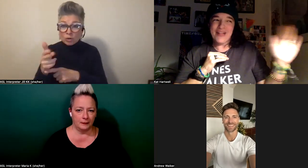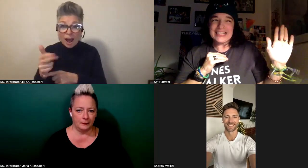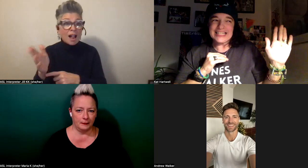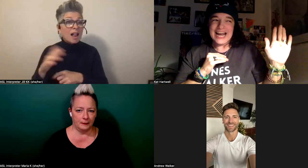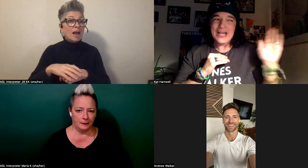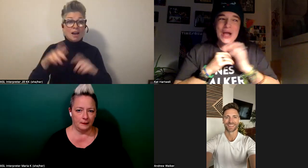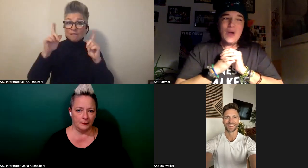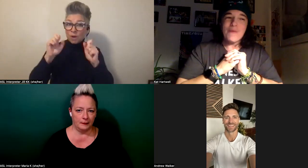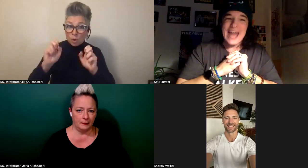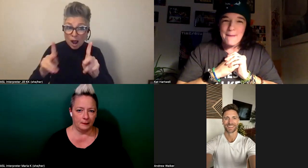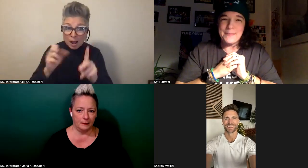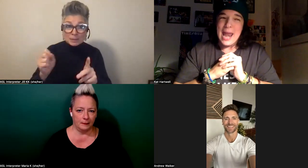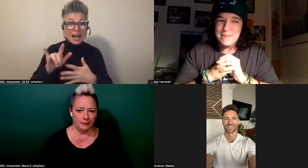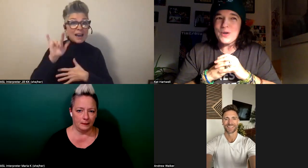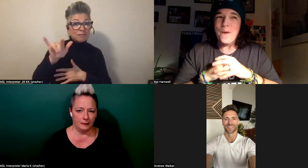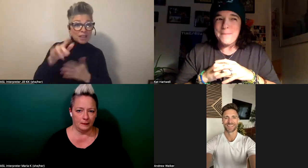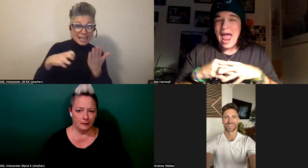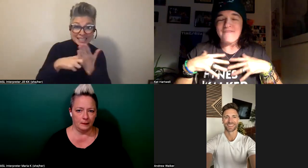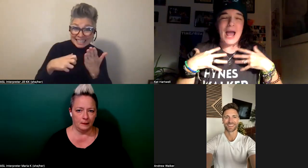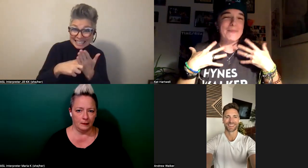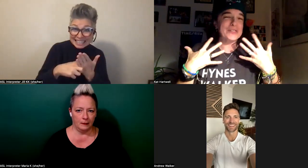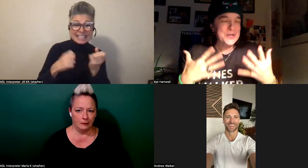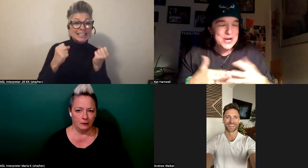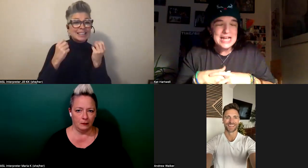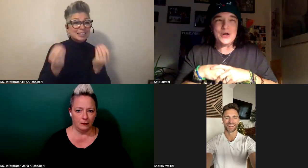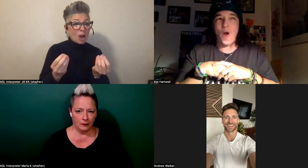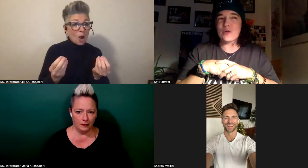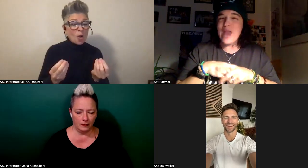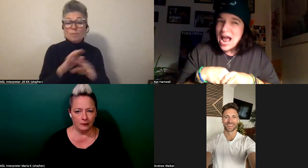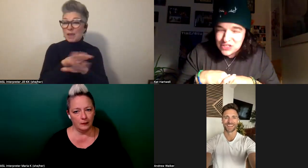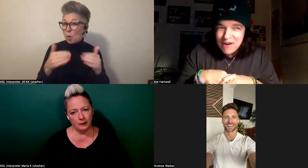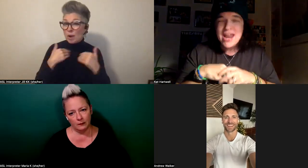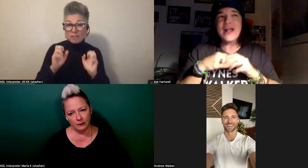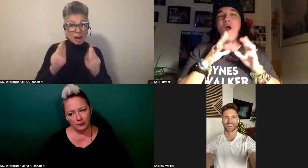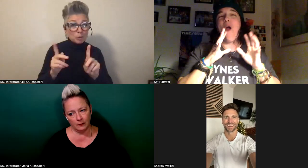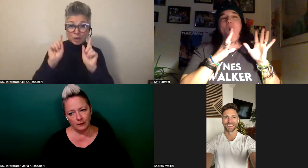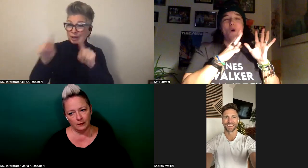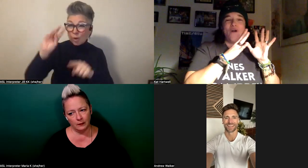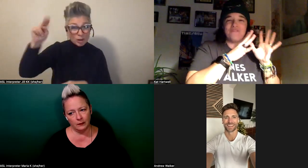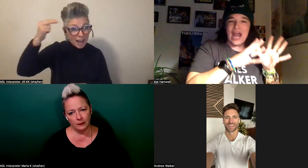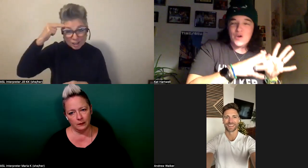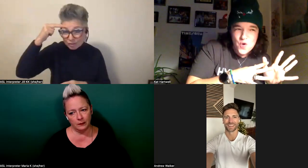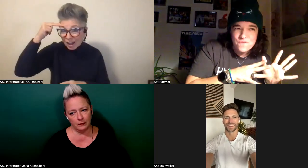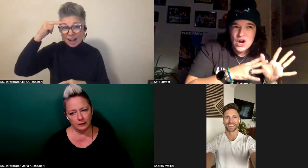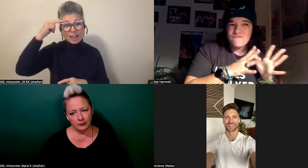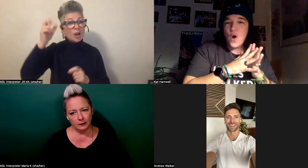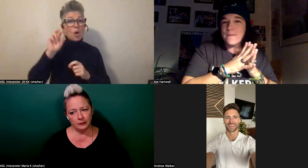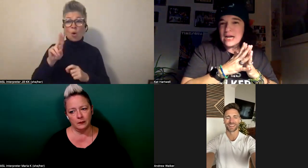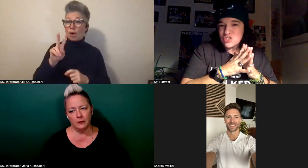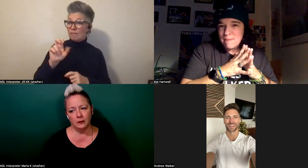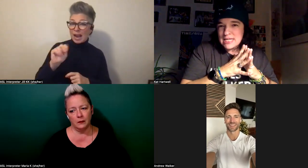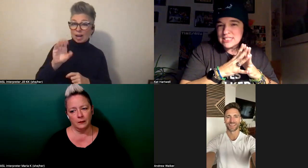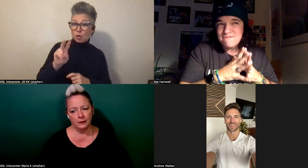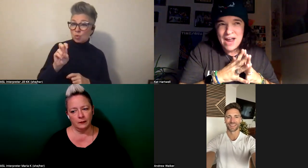and a flight ticket. So I will not be able to have an opportunity to go to Nashville or Vancouver